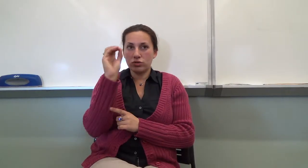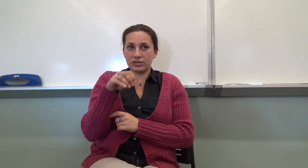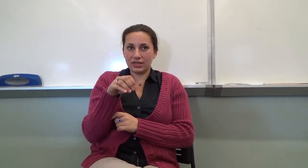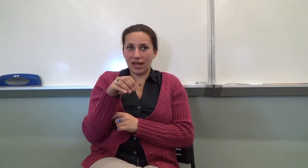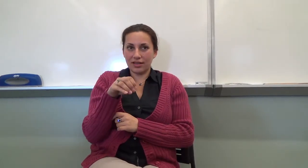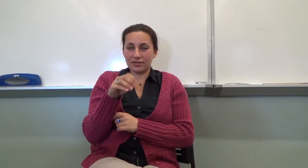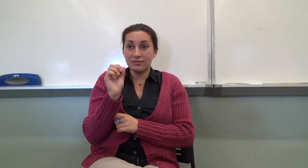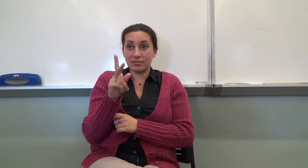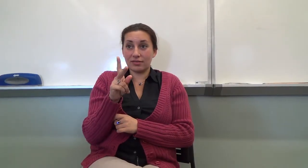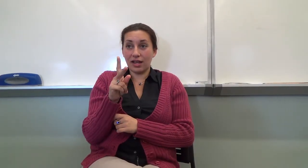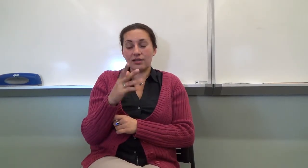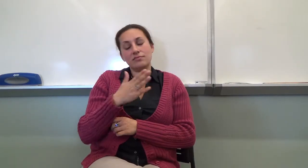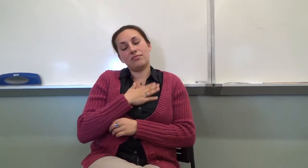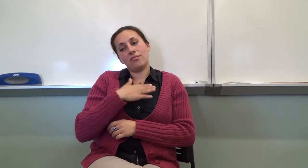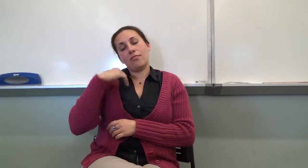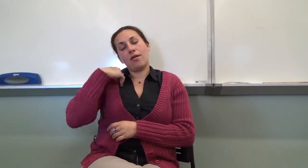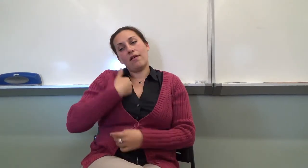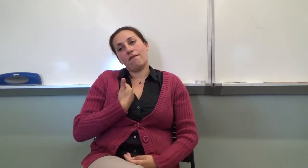It's all my fault.